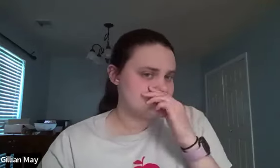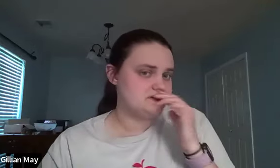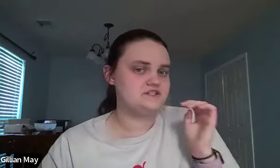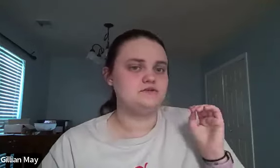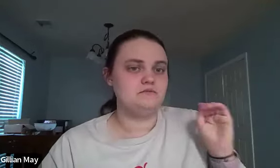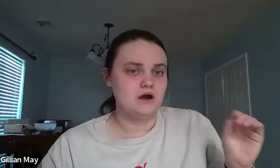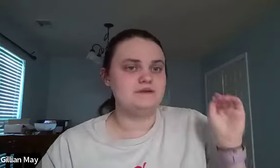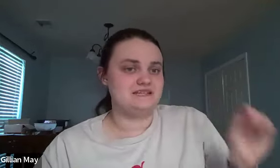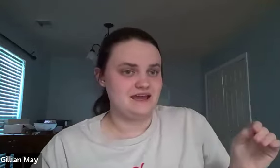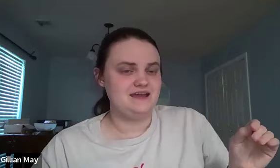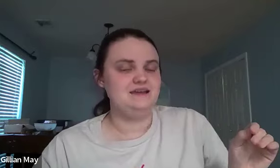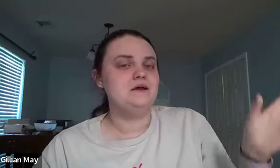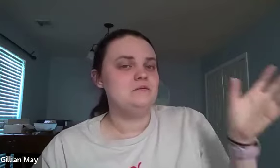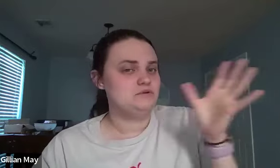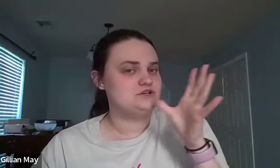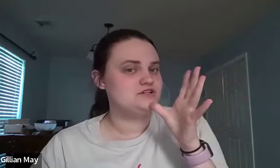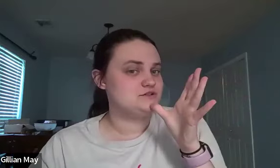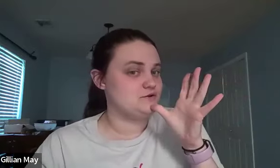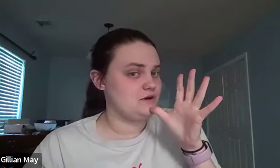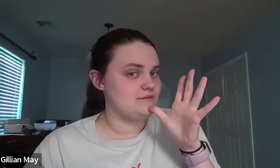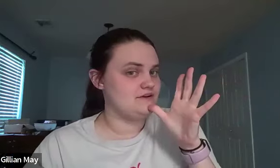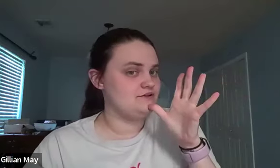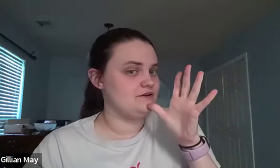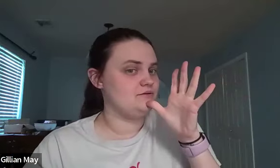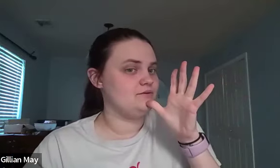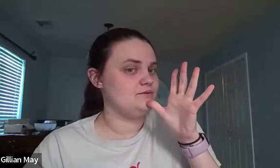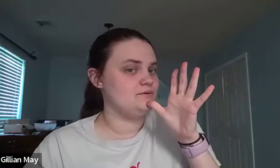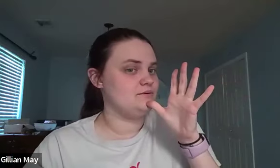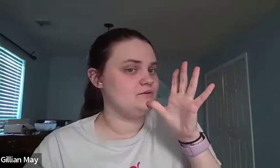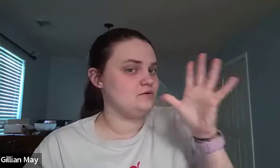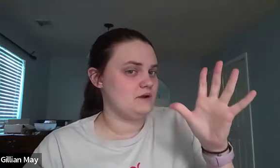similar to mom and dad, but what you're going to do, so for grandma, you go grandma,